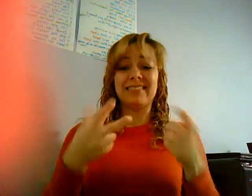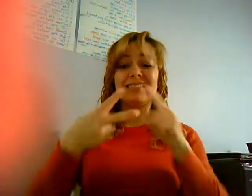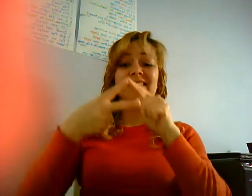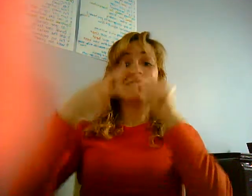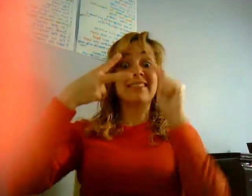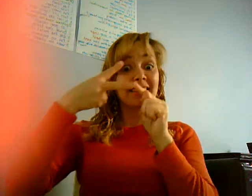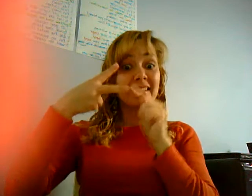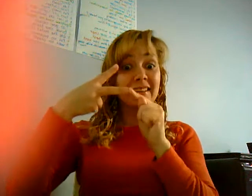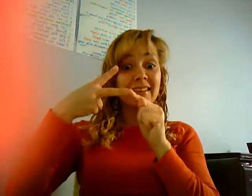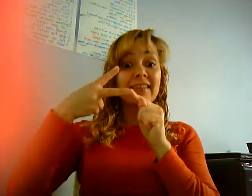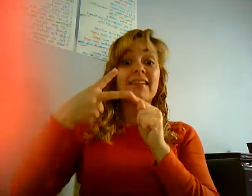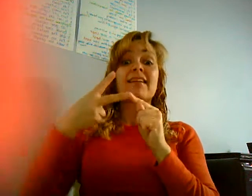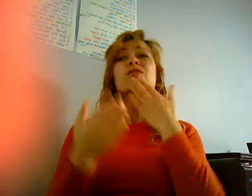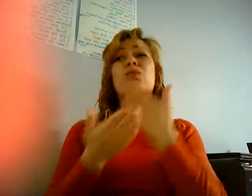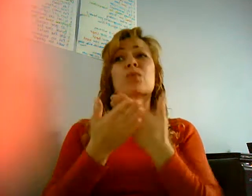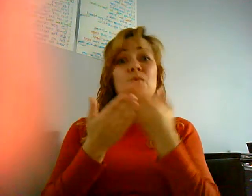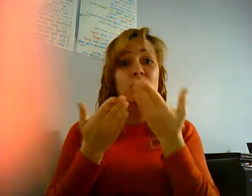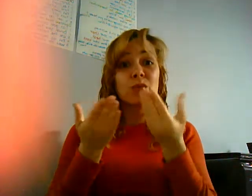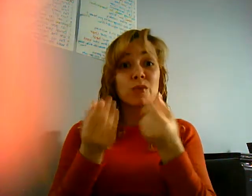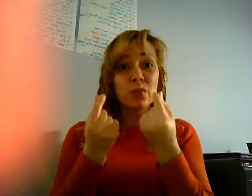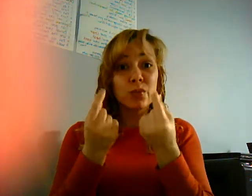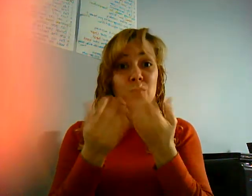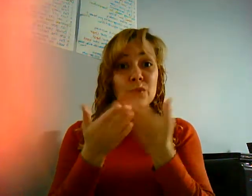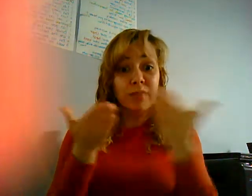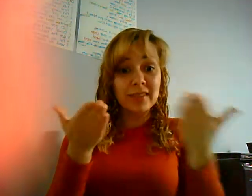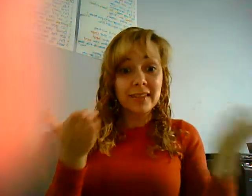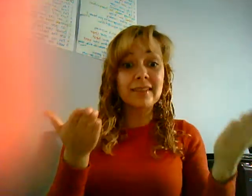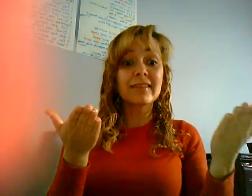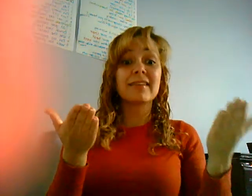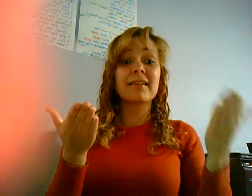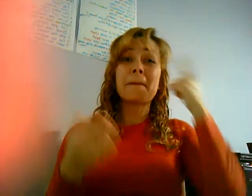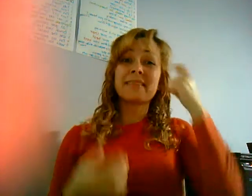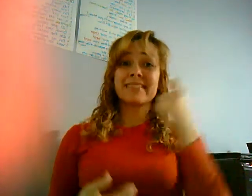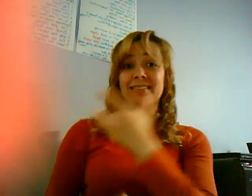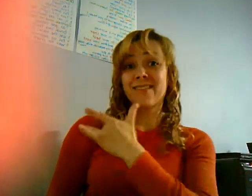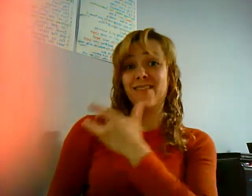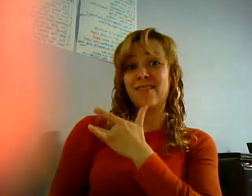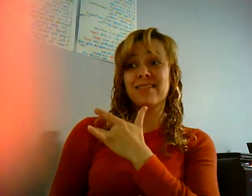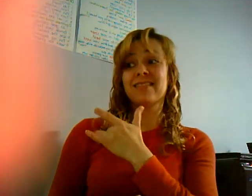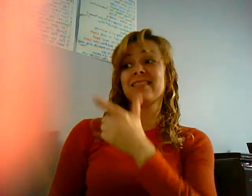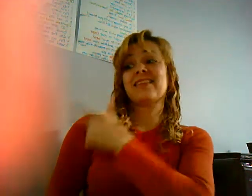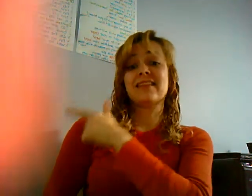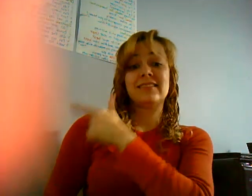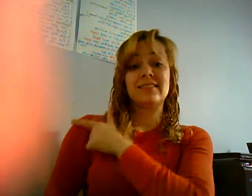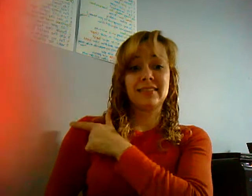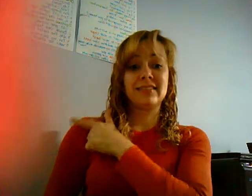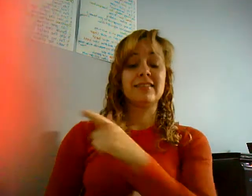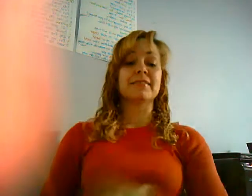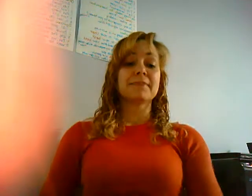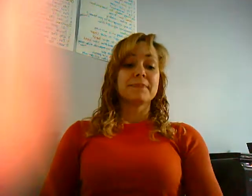selfish. Second, you need to do good things because the heart can be very lazy.